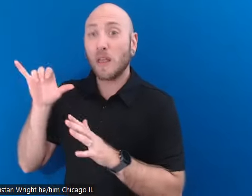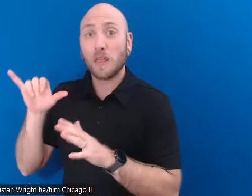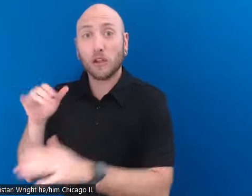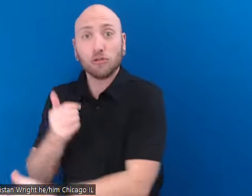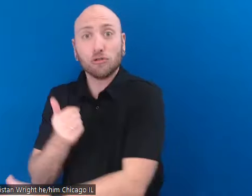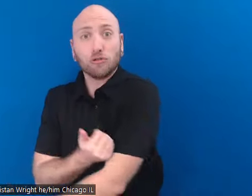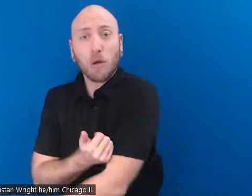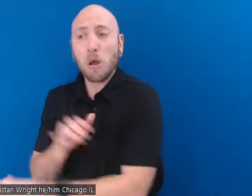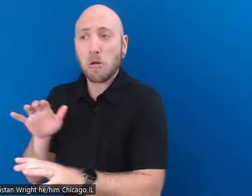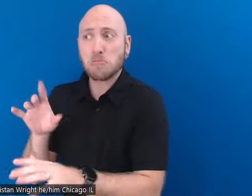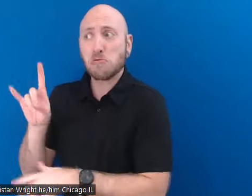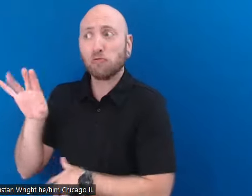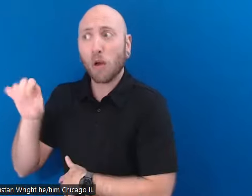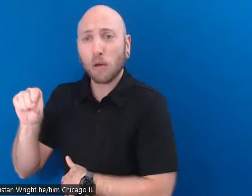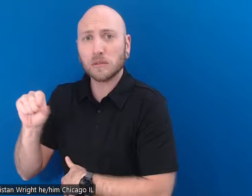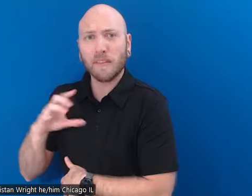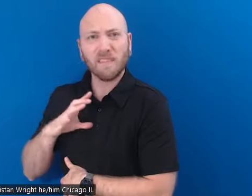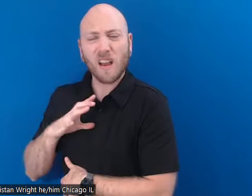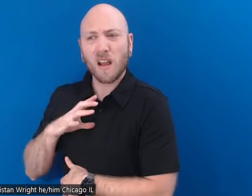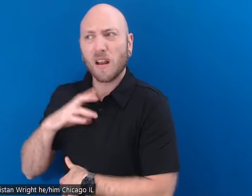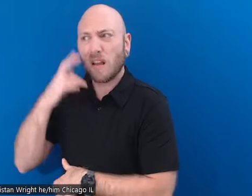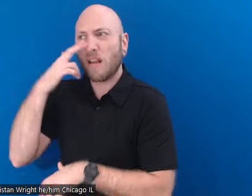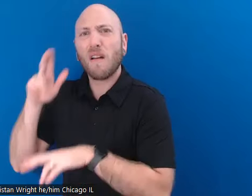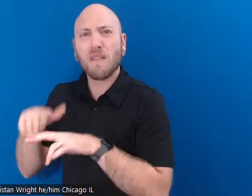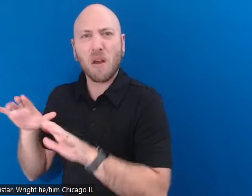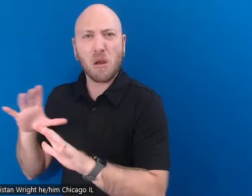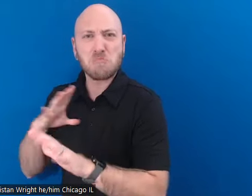then alcohol, which just seemed to melt